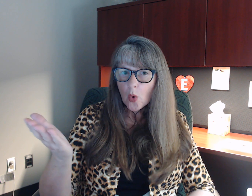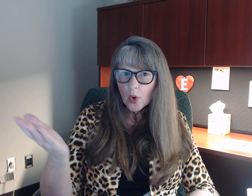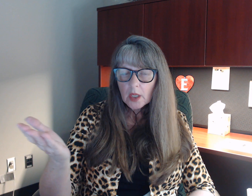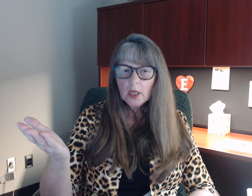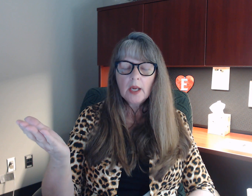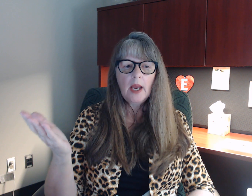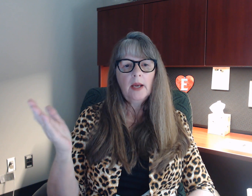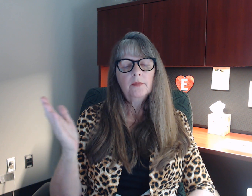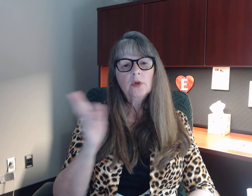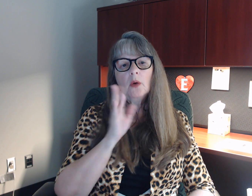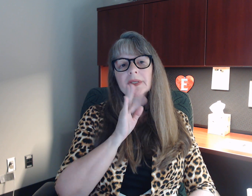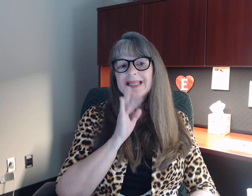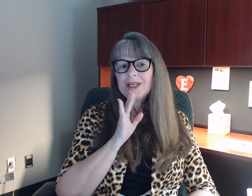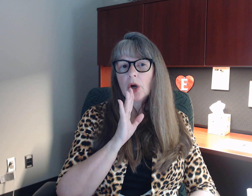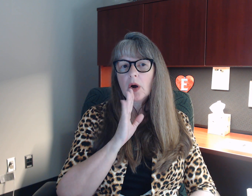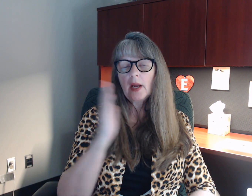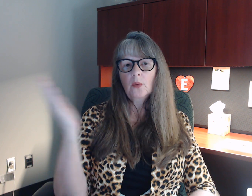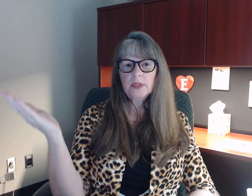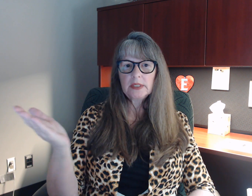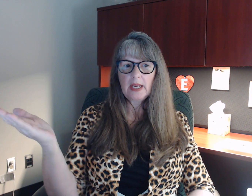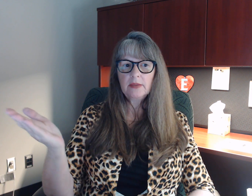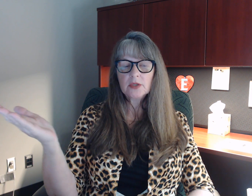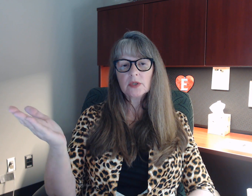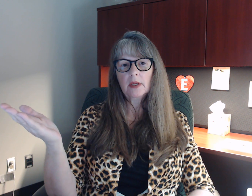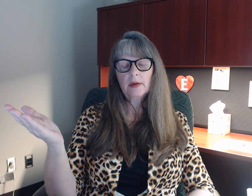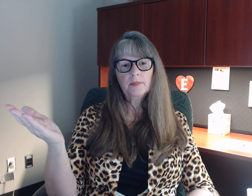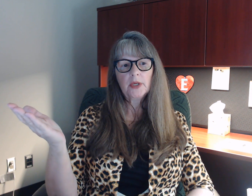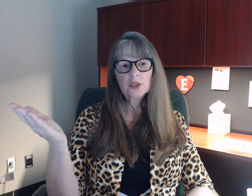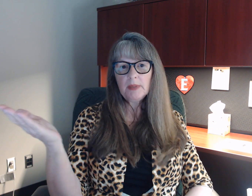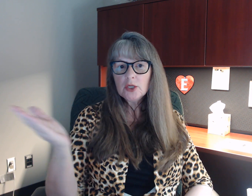spoke. I wouldn't say talk. I would say this is a speech,